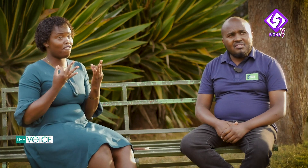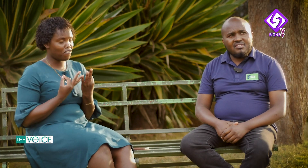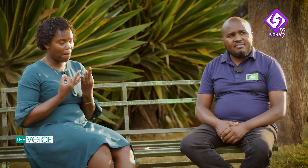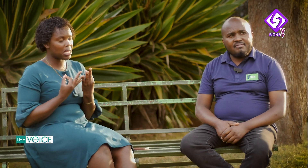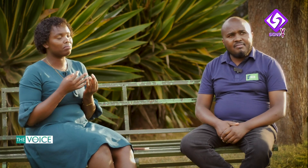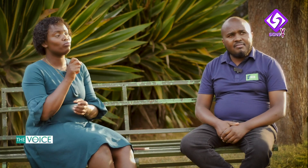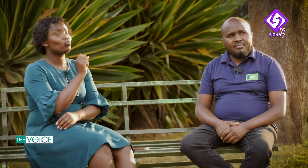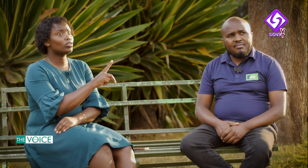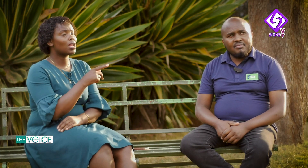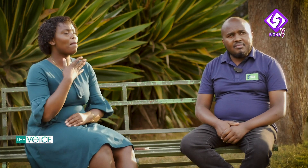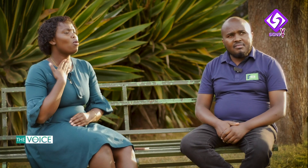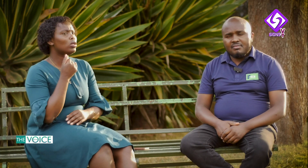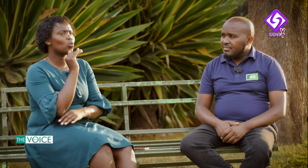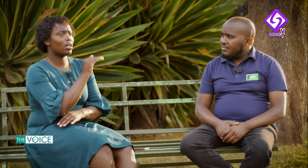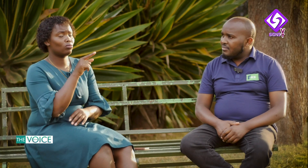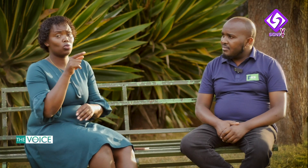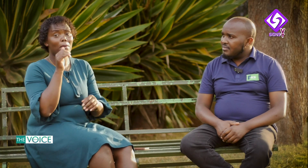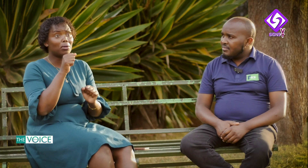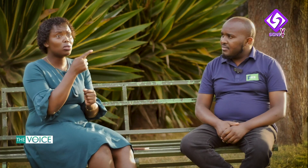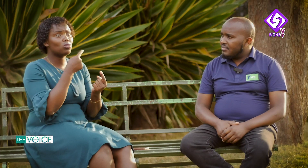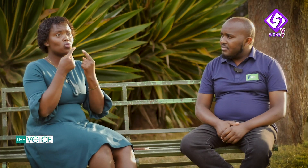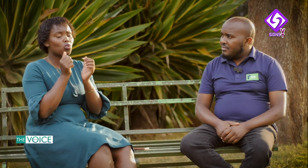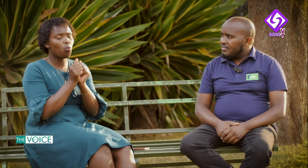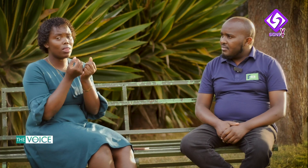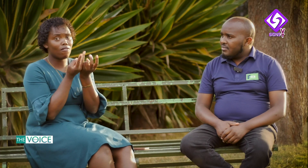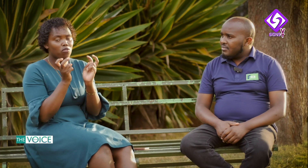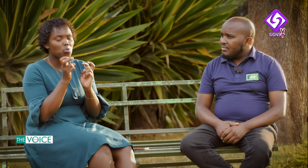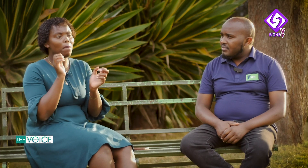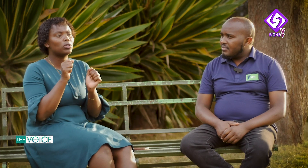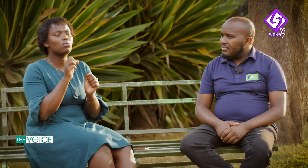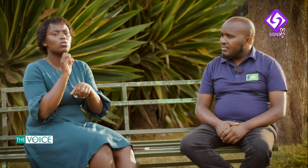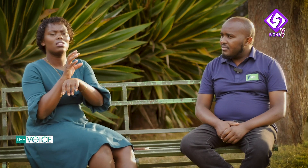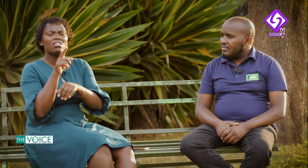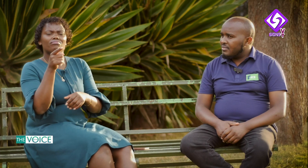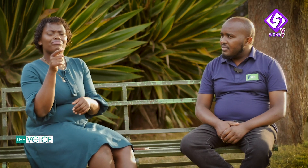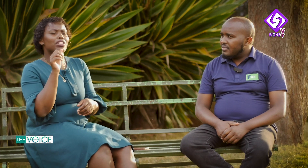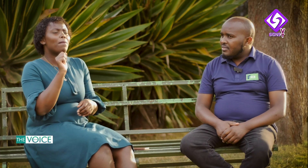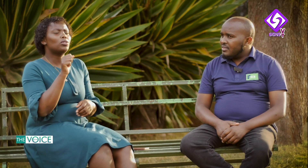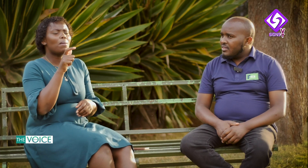is a family. So can you possibly tell the viewer